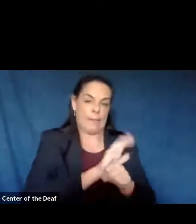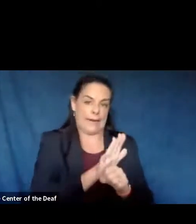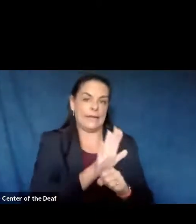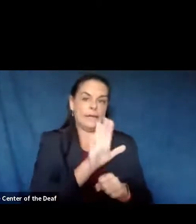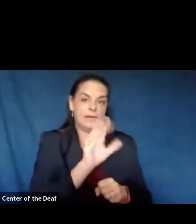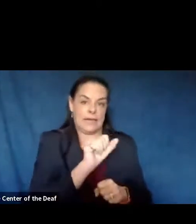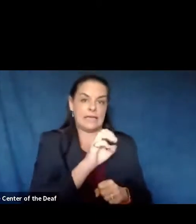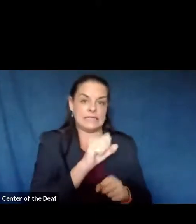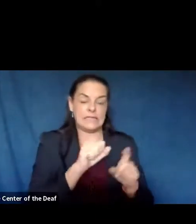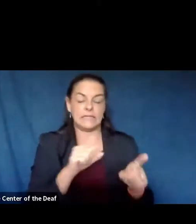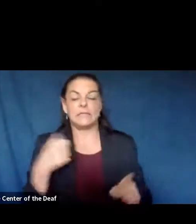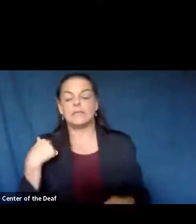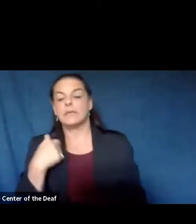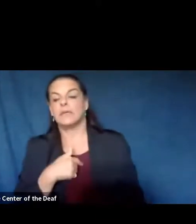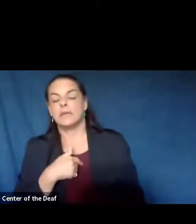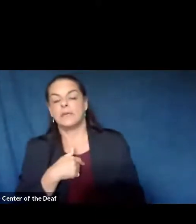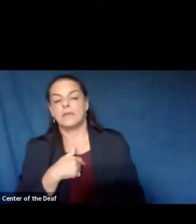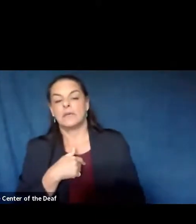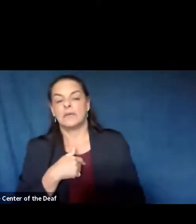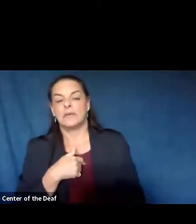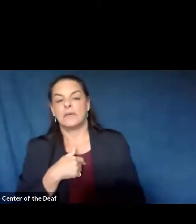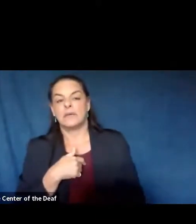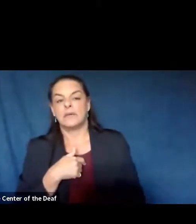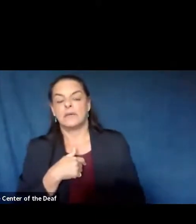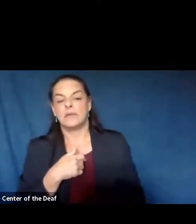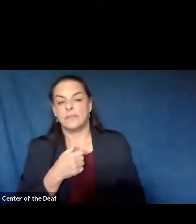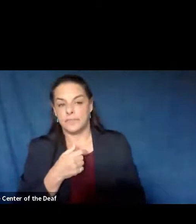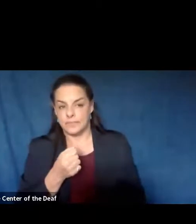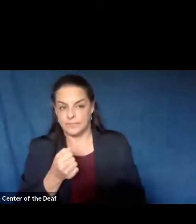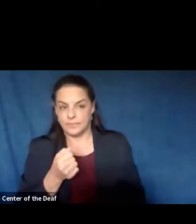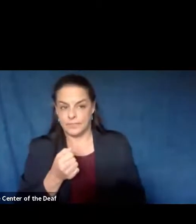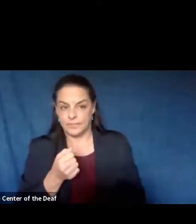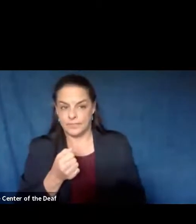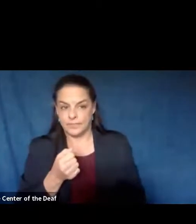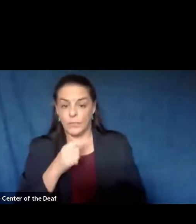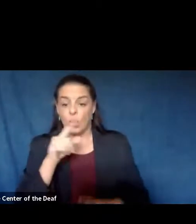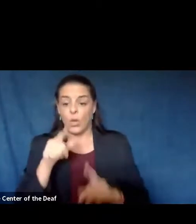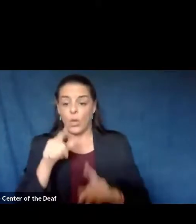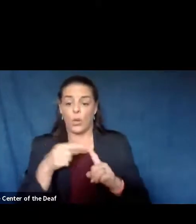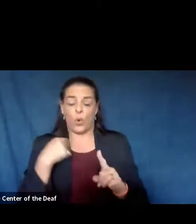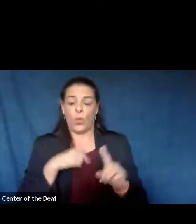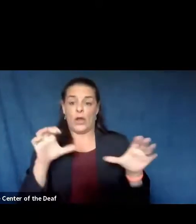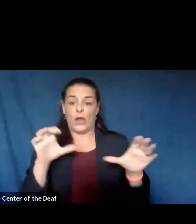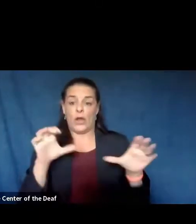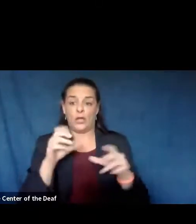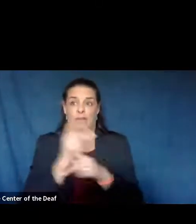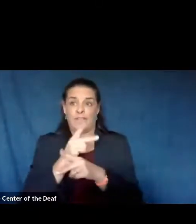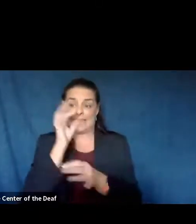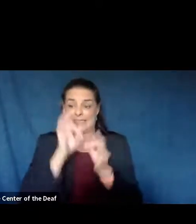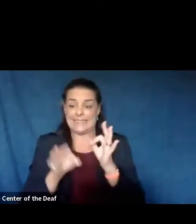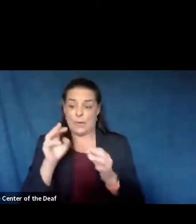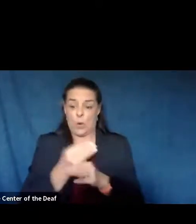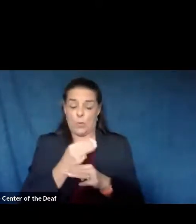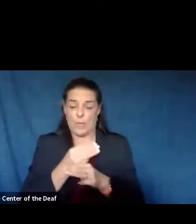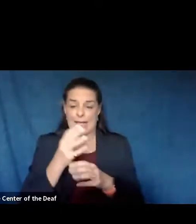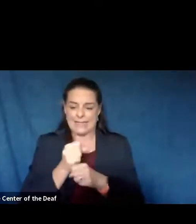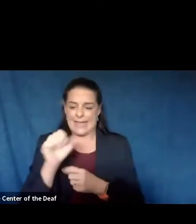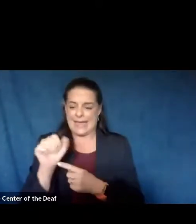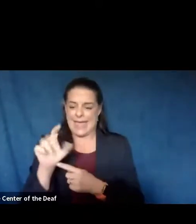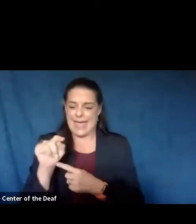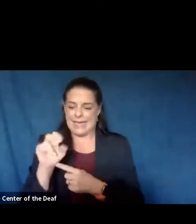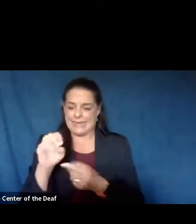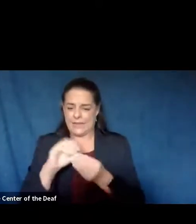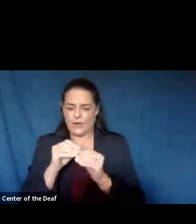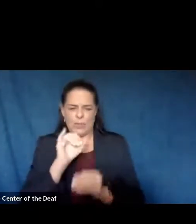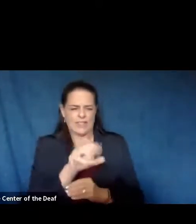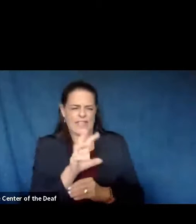not, they weren't being counted when we were just doing our simple math to get the active number. Those, 600